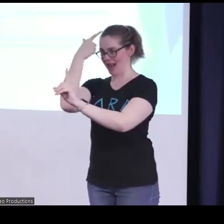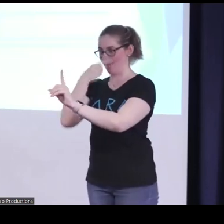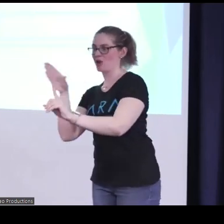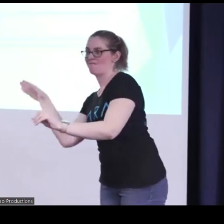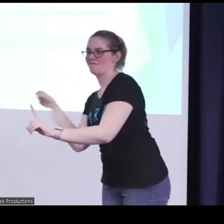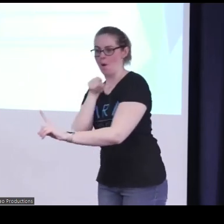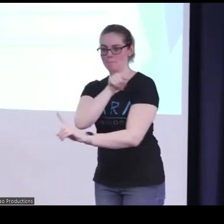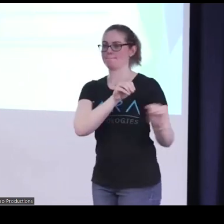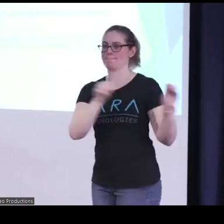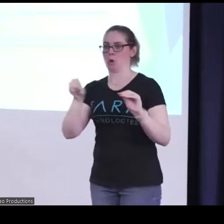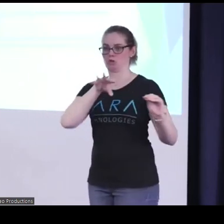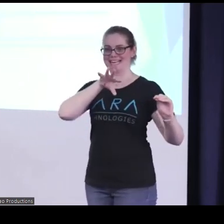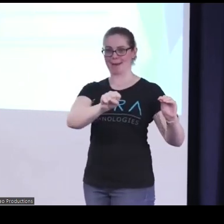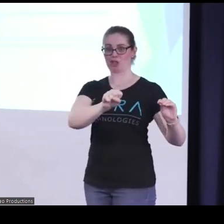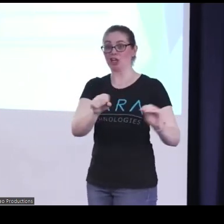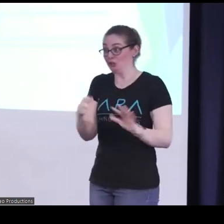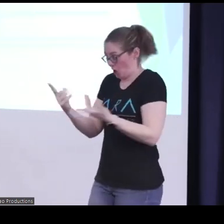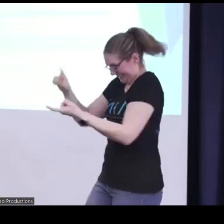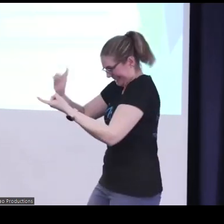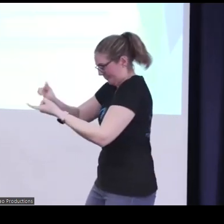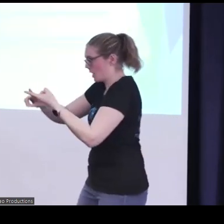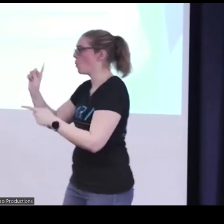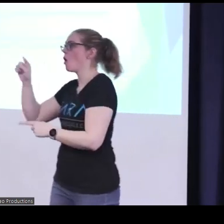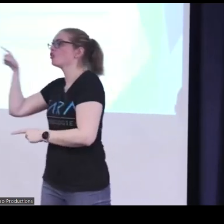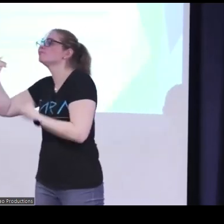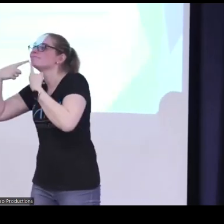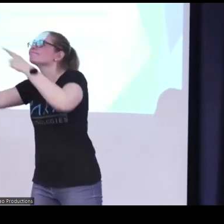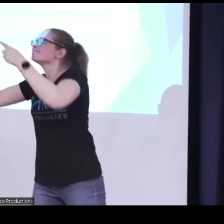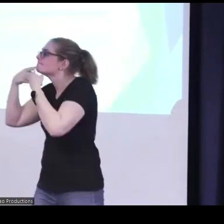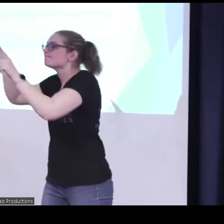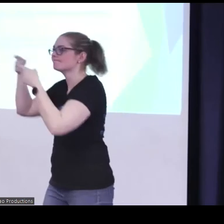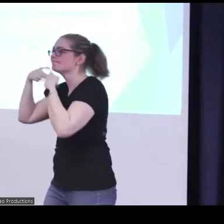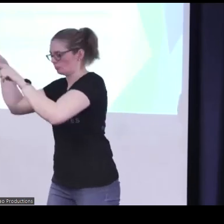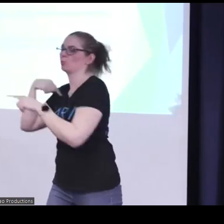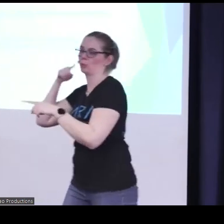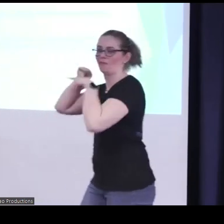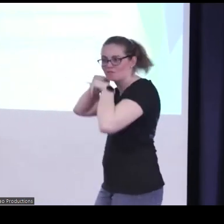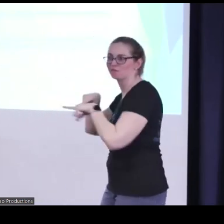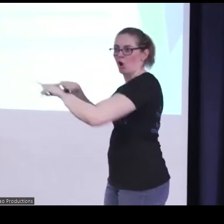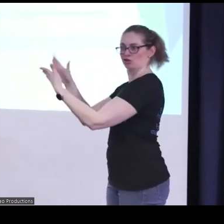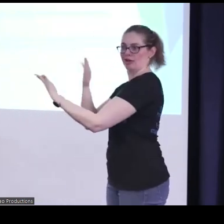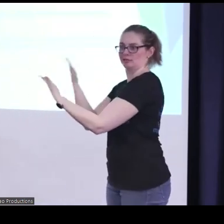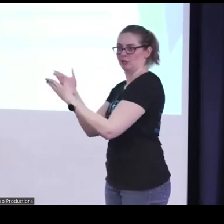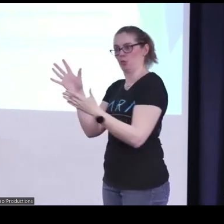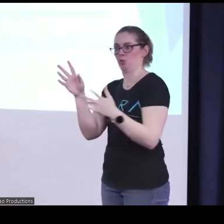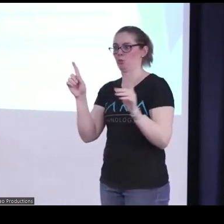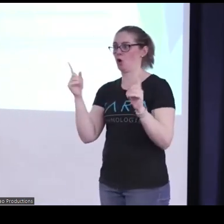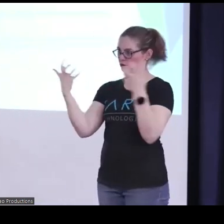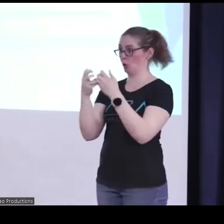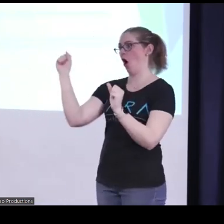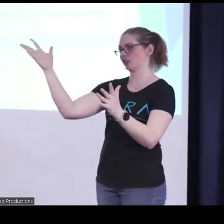So CARA creates the avatars from the motion capture. And of course, it depends on what kind of information it needs